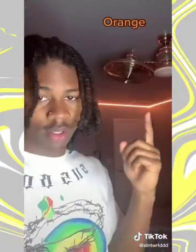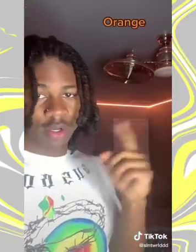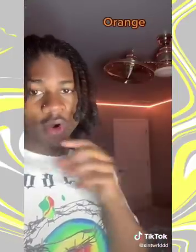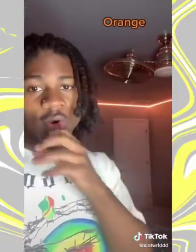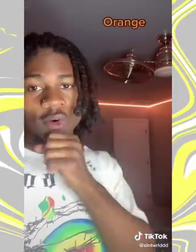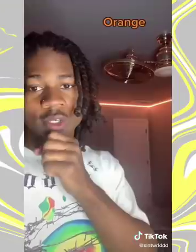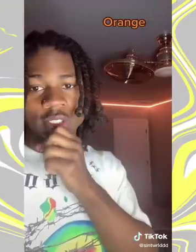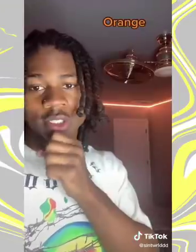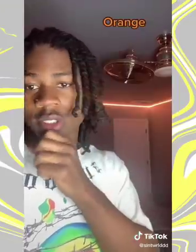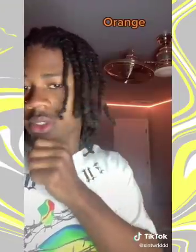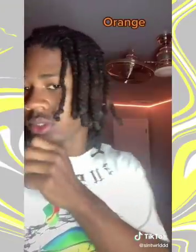orange,